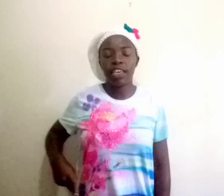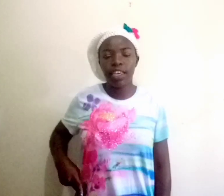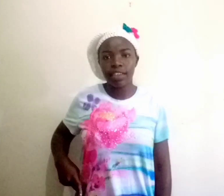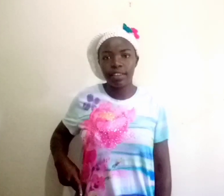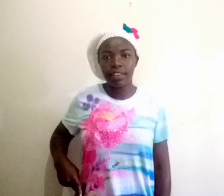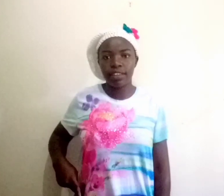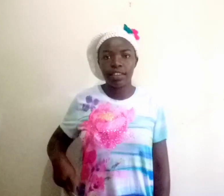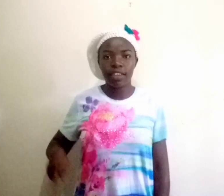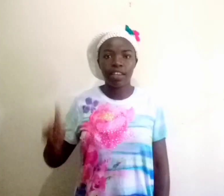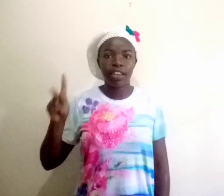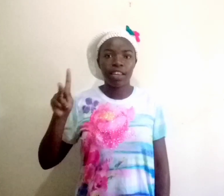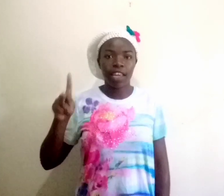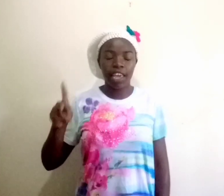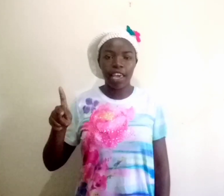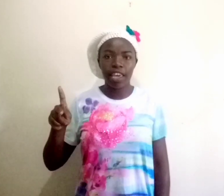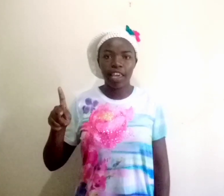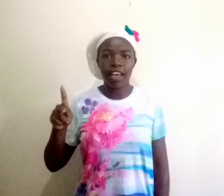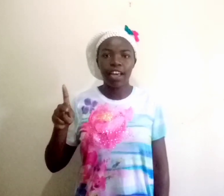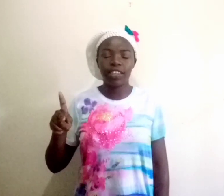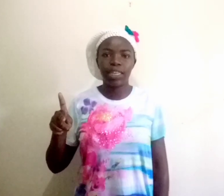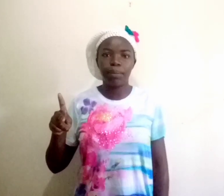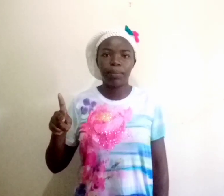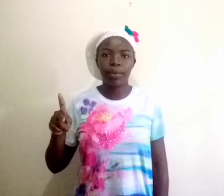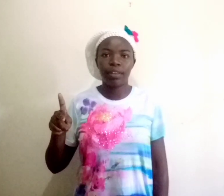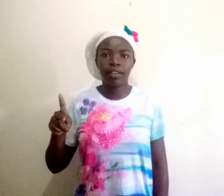Kings. K hand shape.